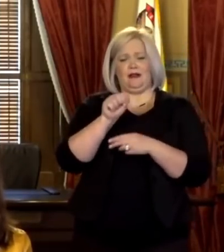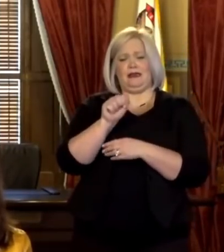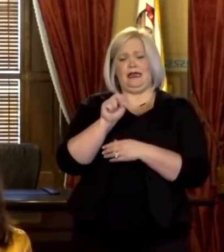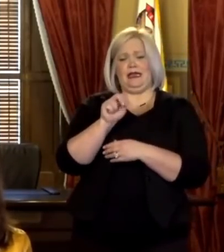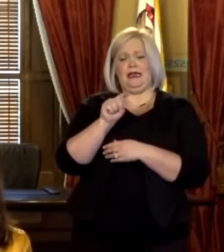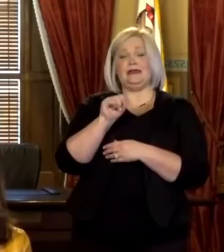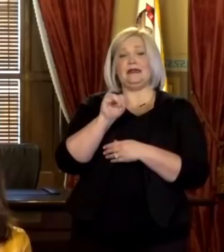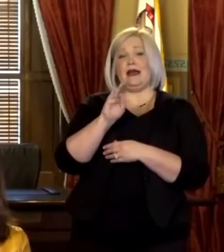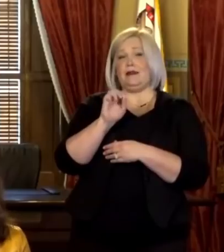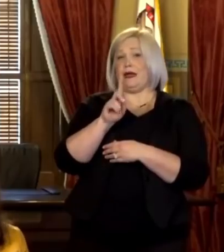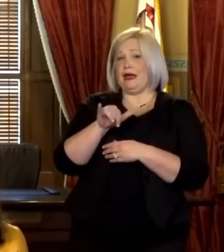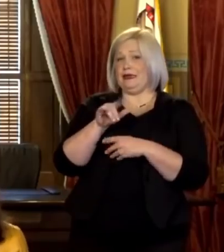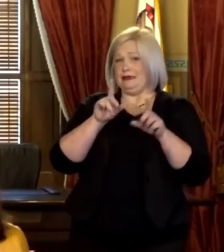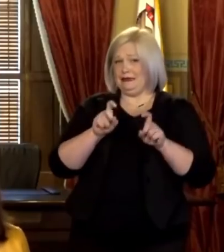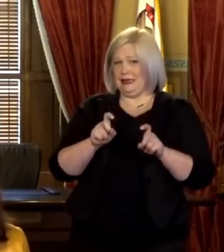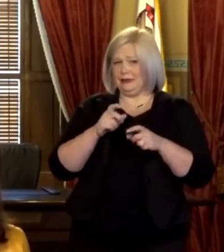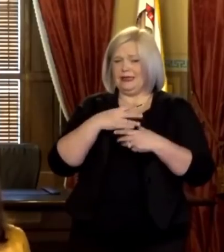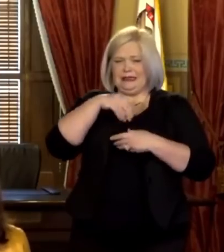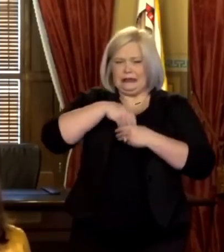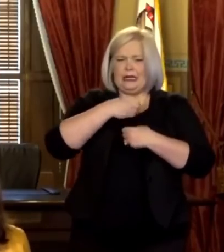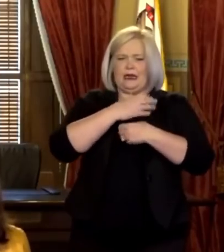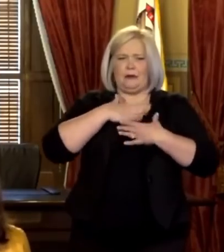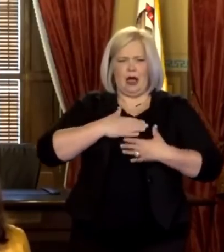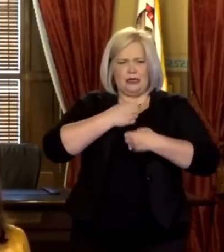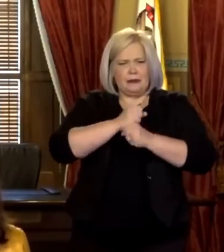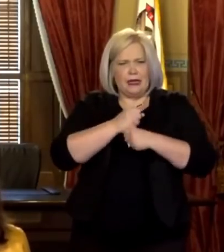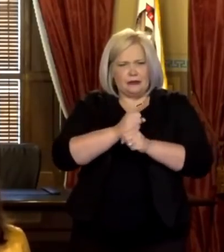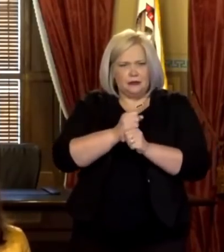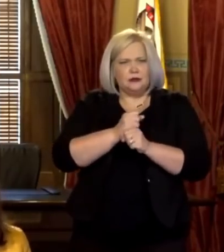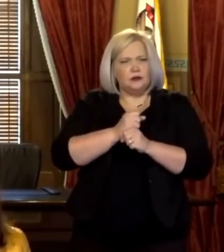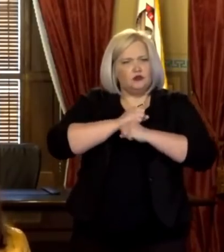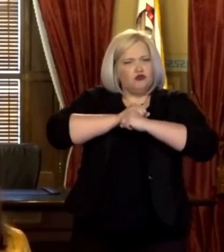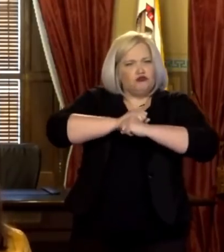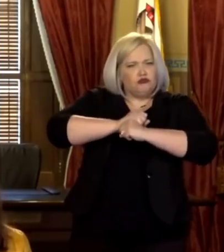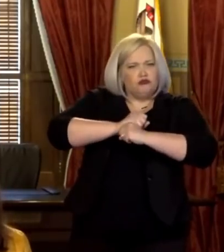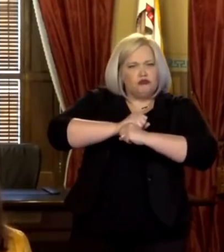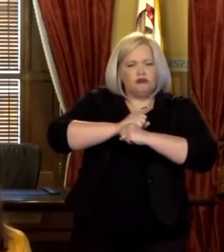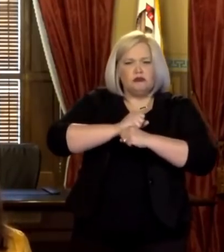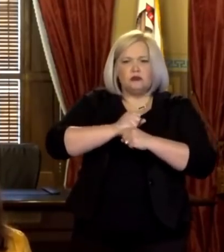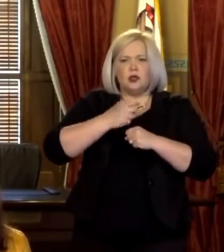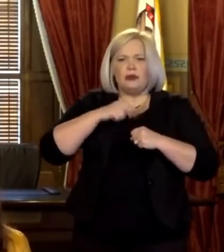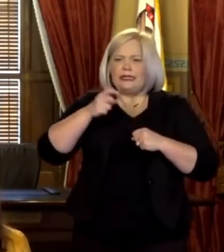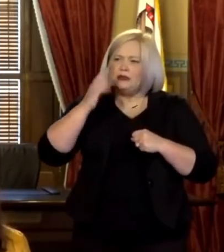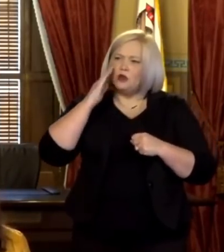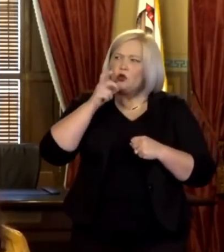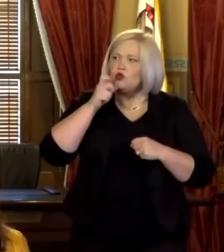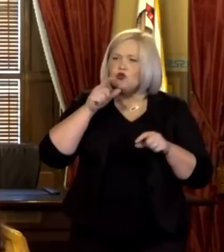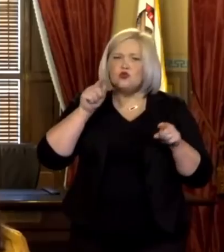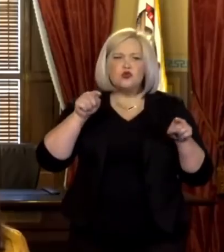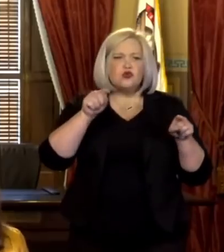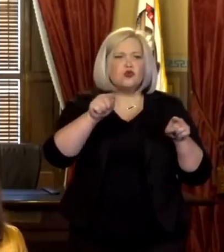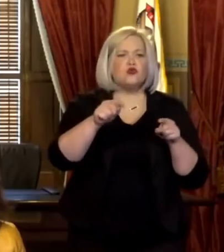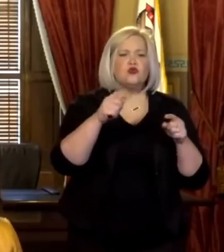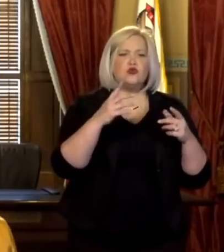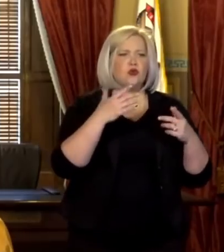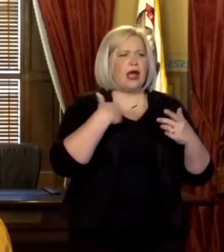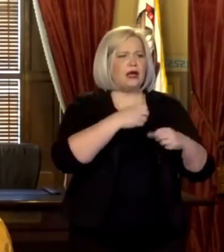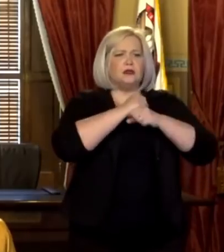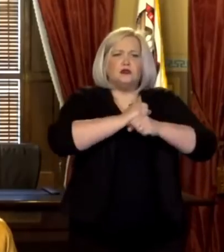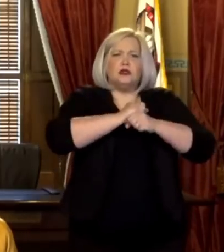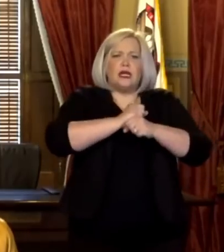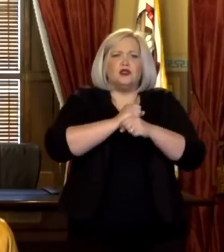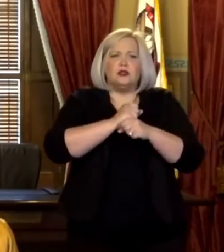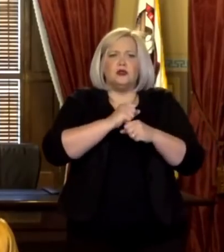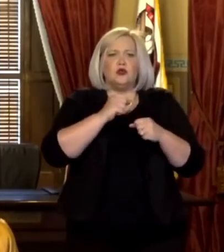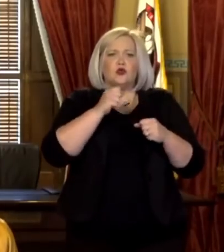working on that front as well. We want to build that kind of a database so we know who among us has got those antibodies. But even